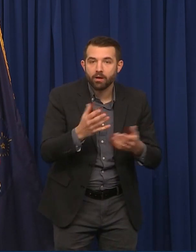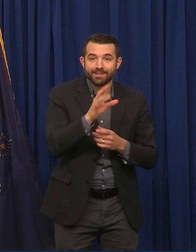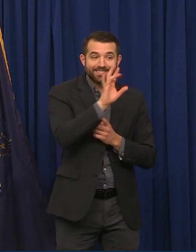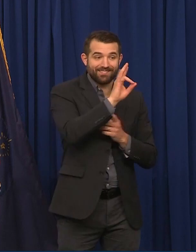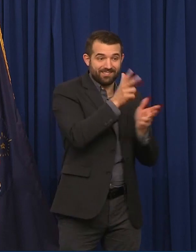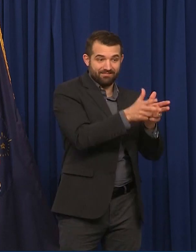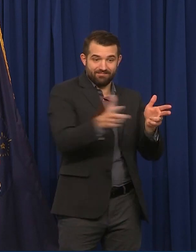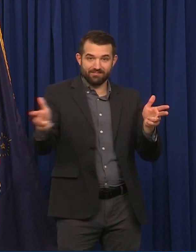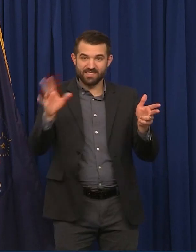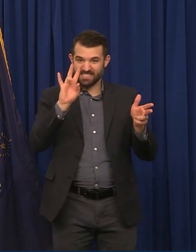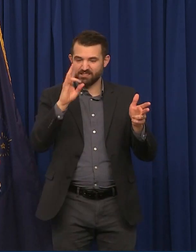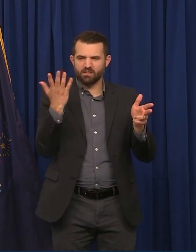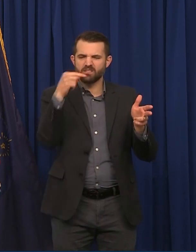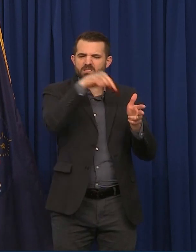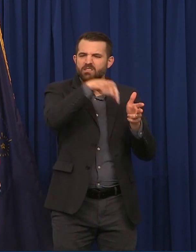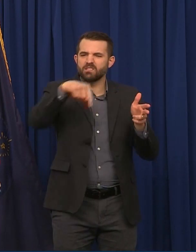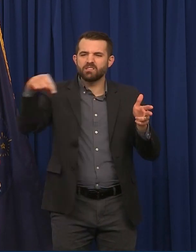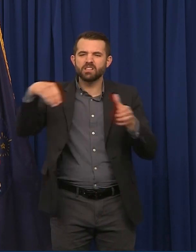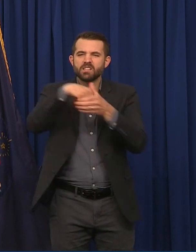entail over